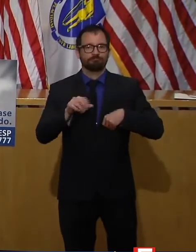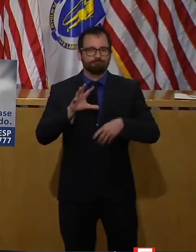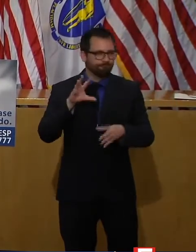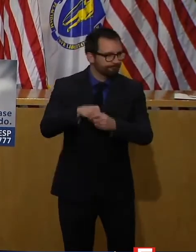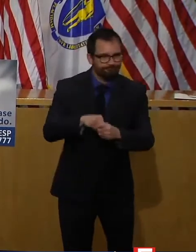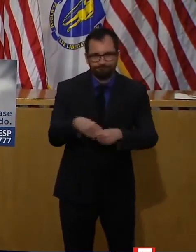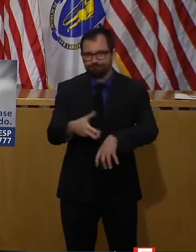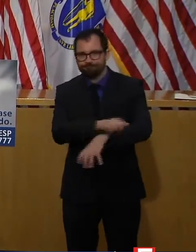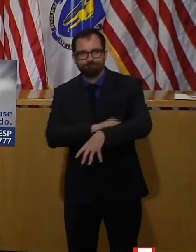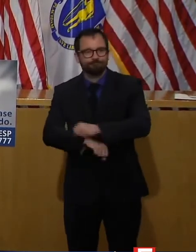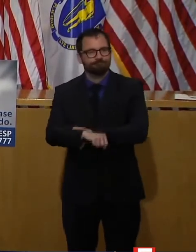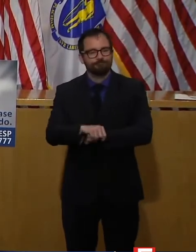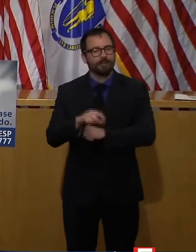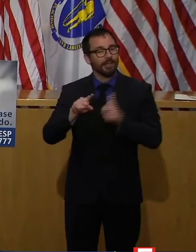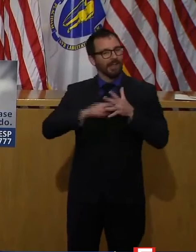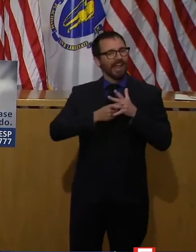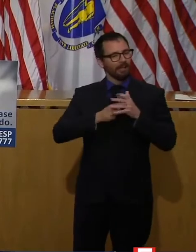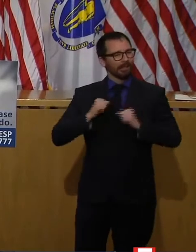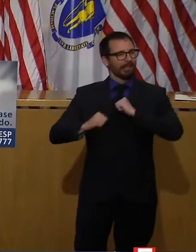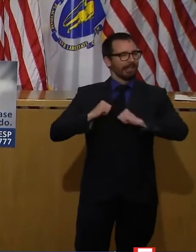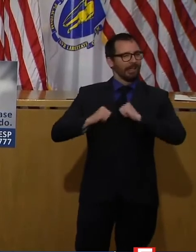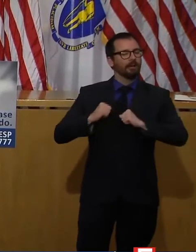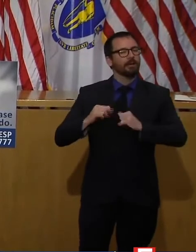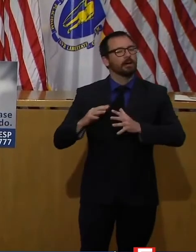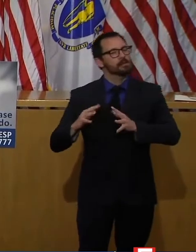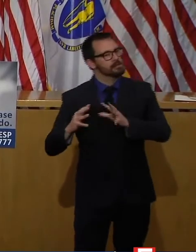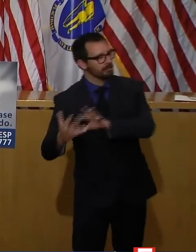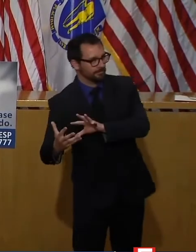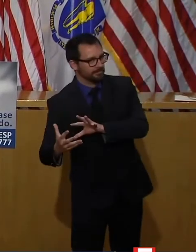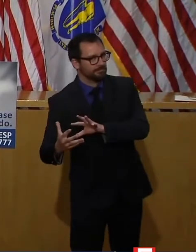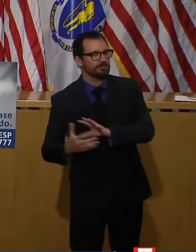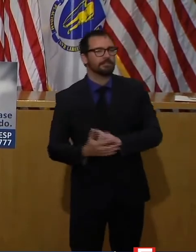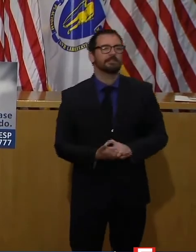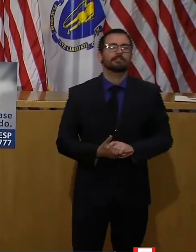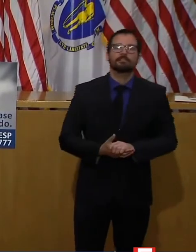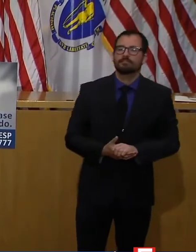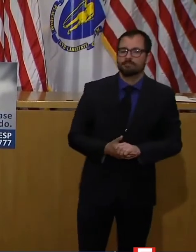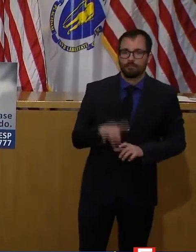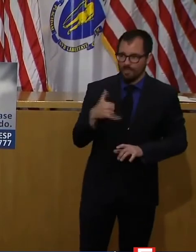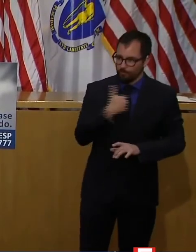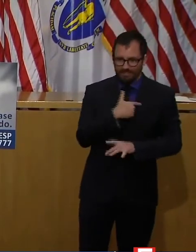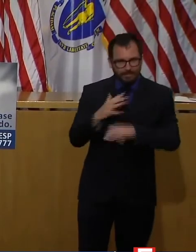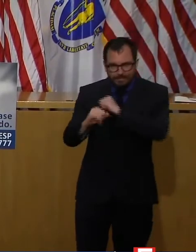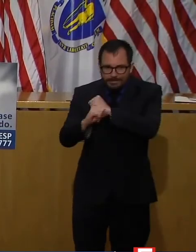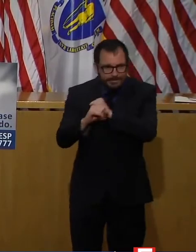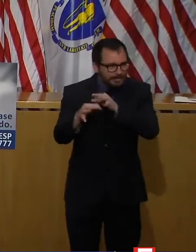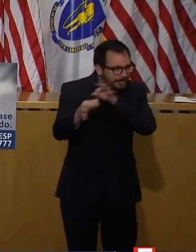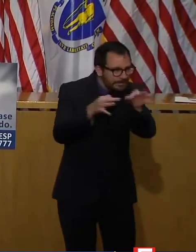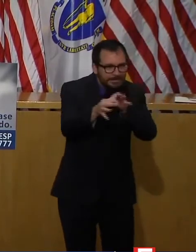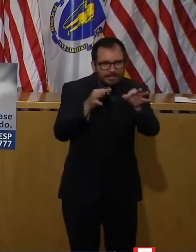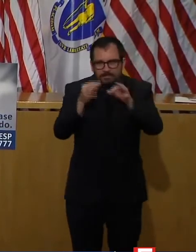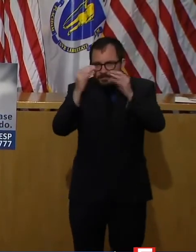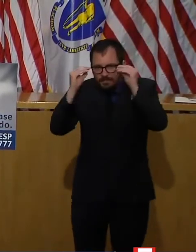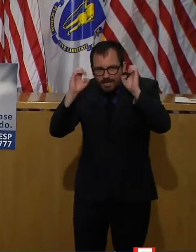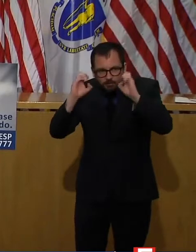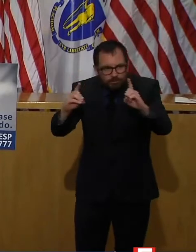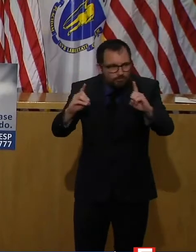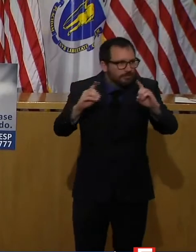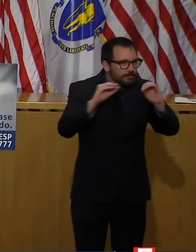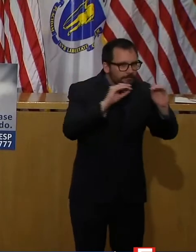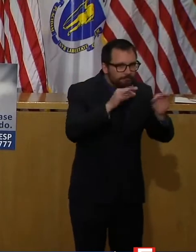effort, it takes great leadership that we have here in Massachusetts, and